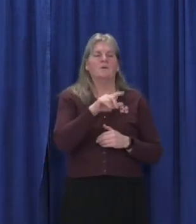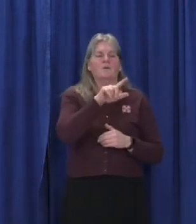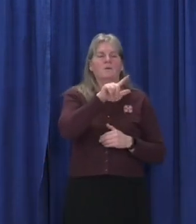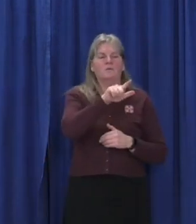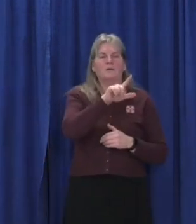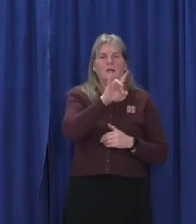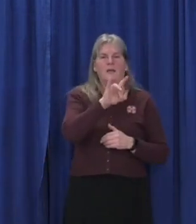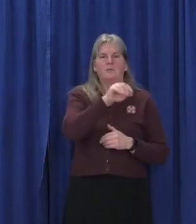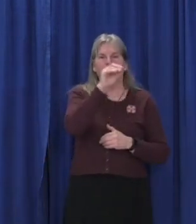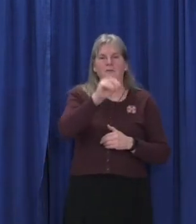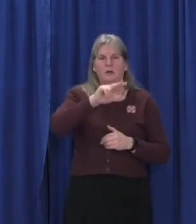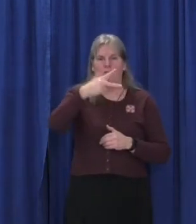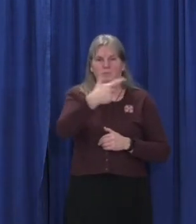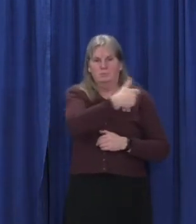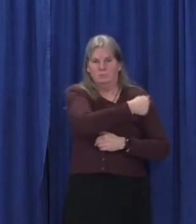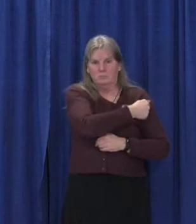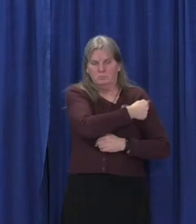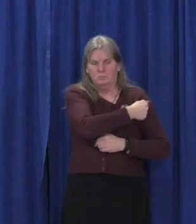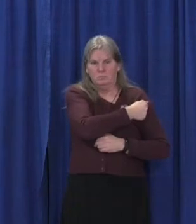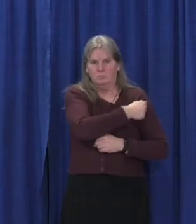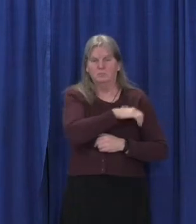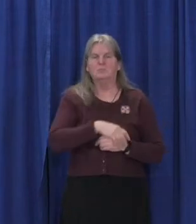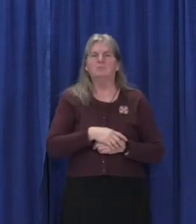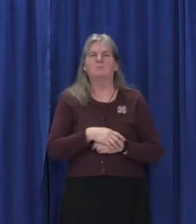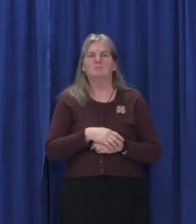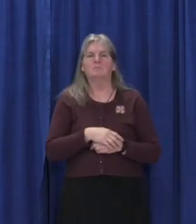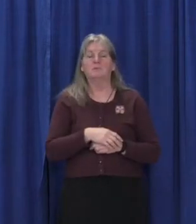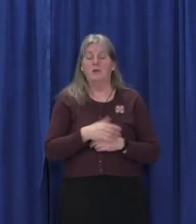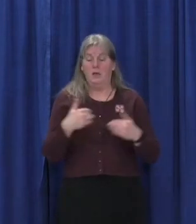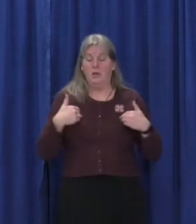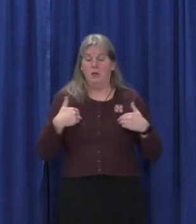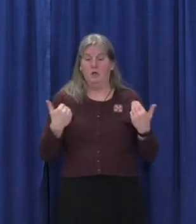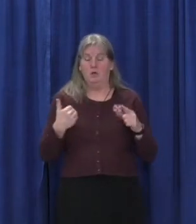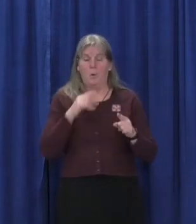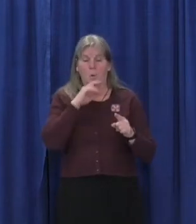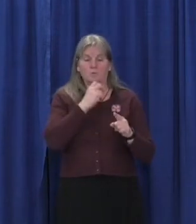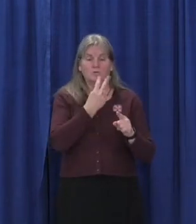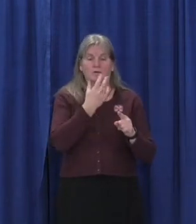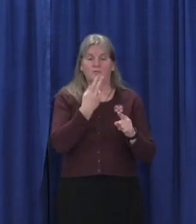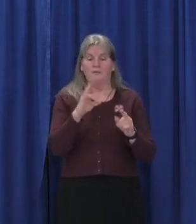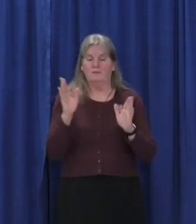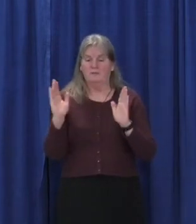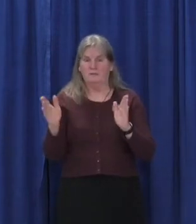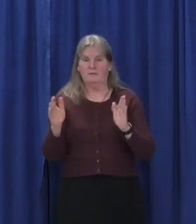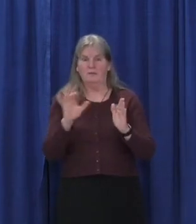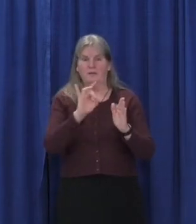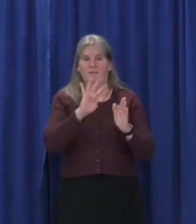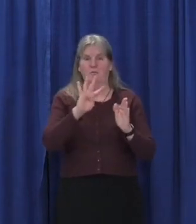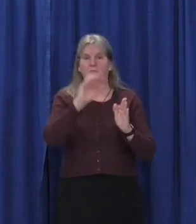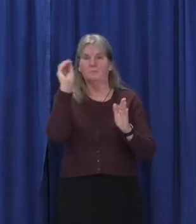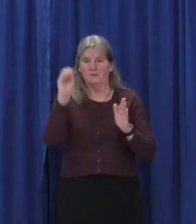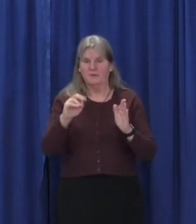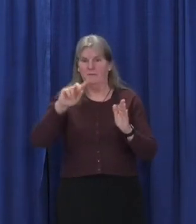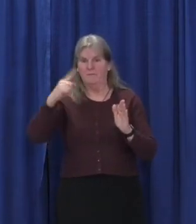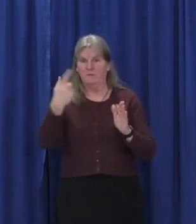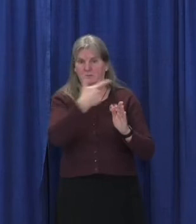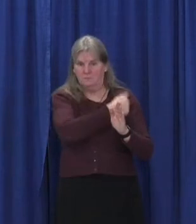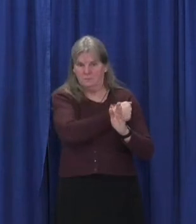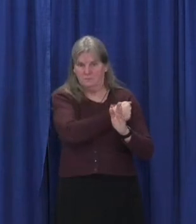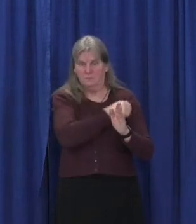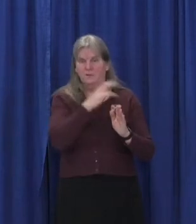28% have received a booster shot. For youth, 12 to 17, 84% have had their first shot